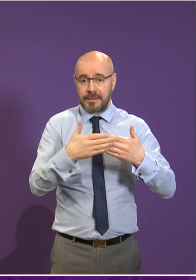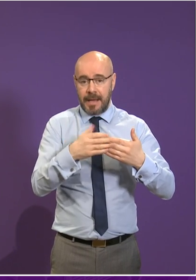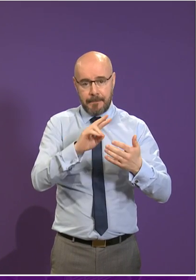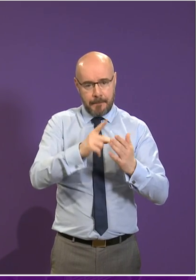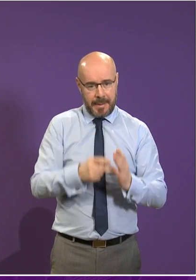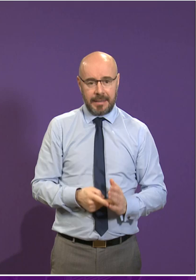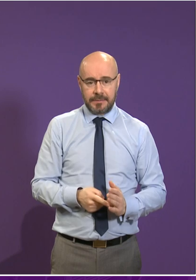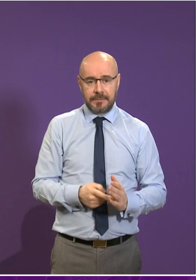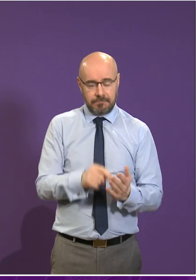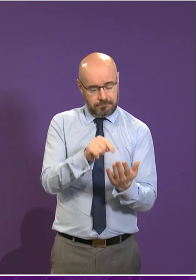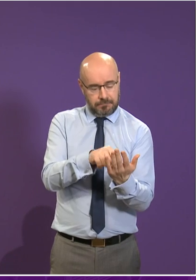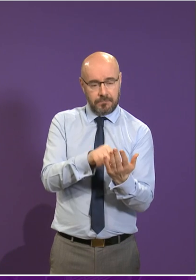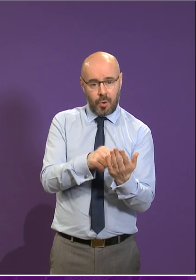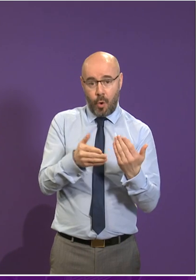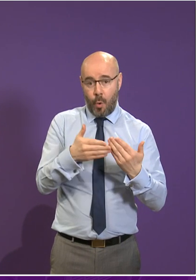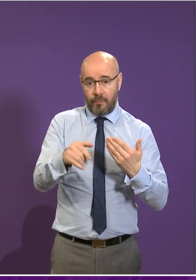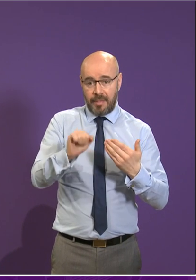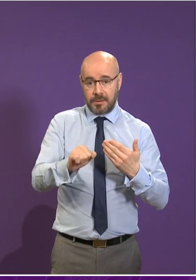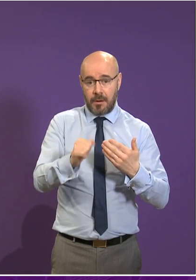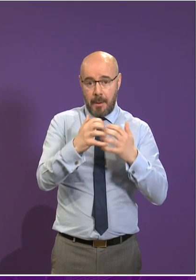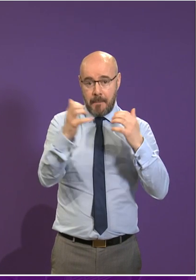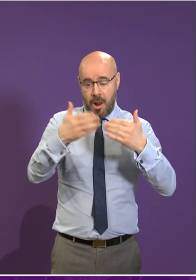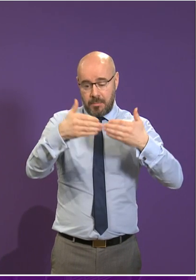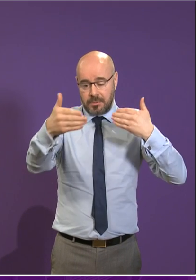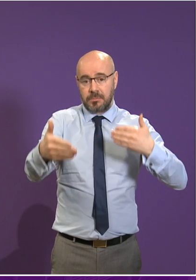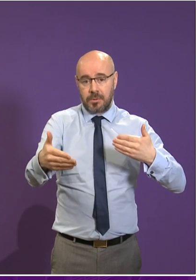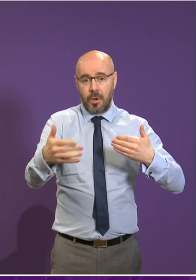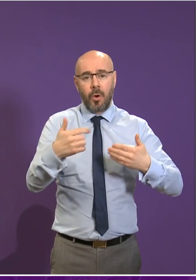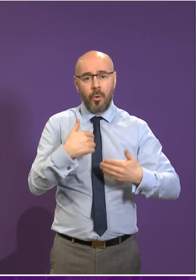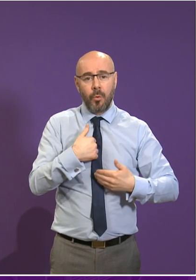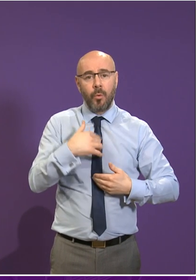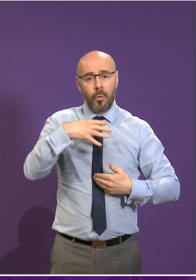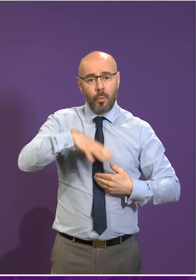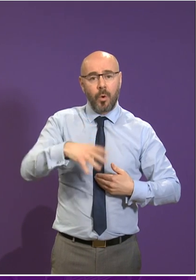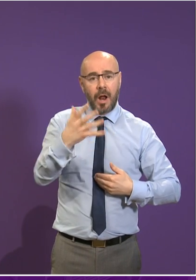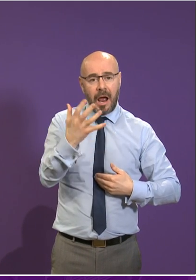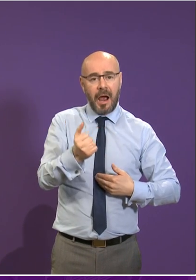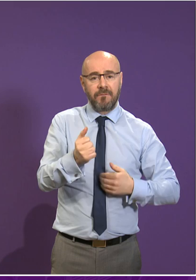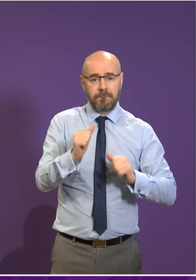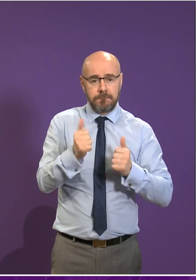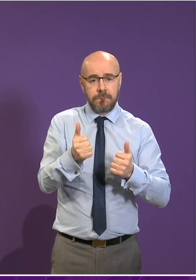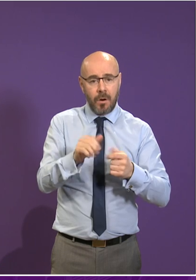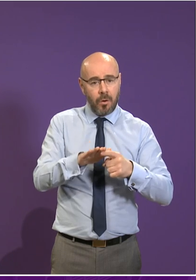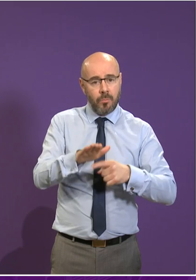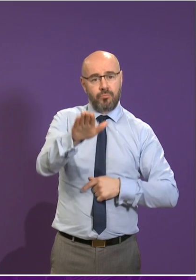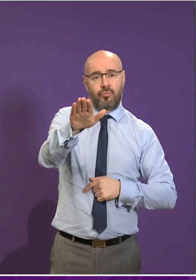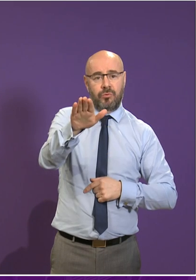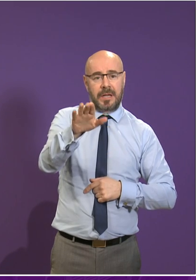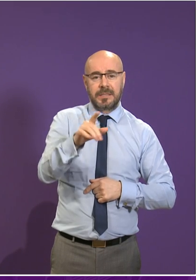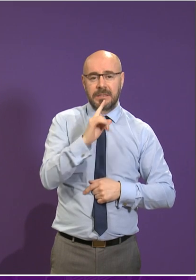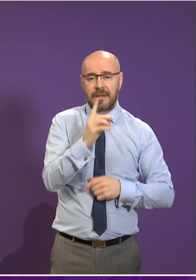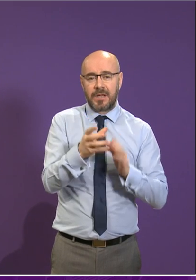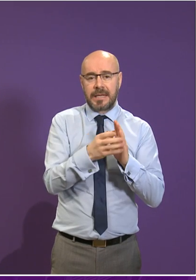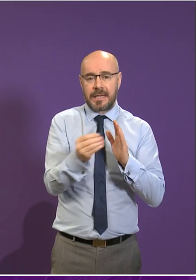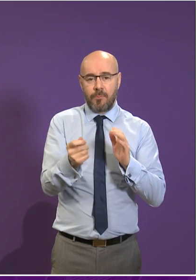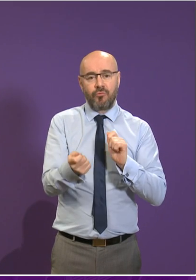over the lifetime of this Parliament. And we are determined to make meaningful progress, for example, in reforming adult social care